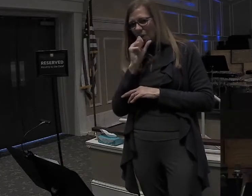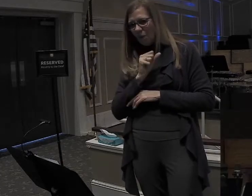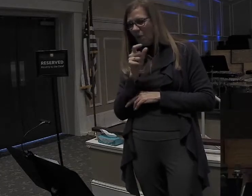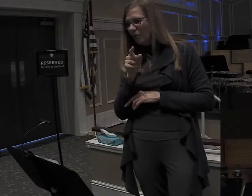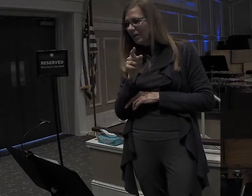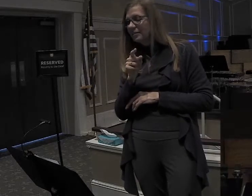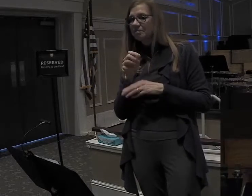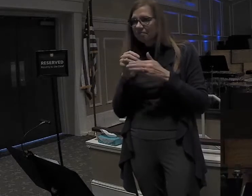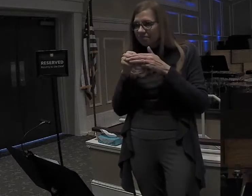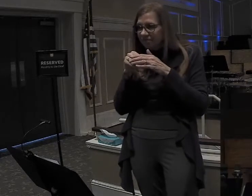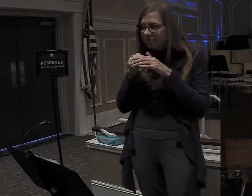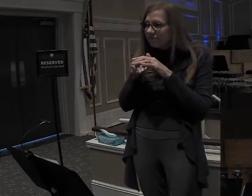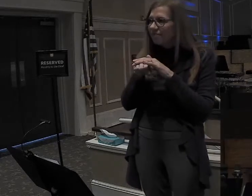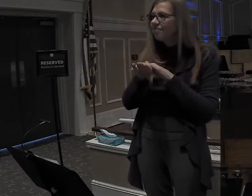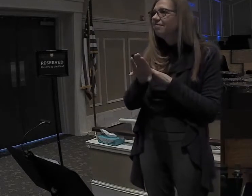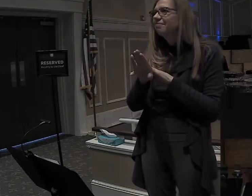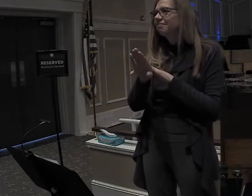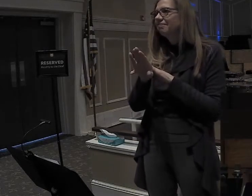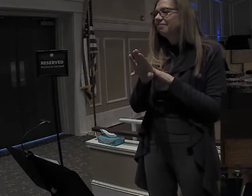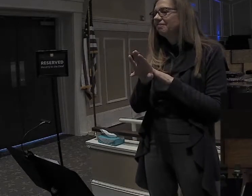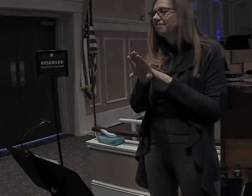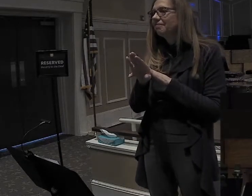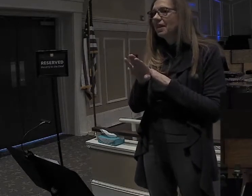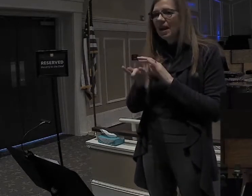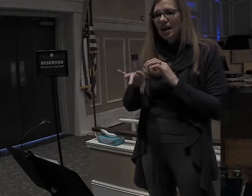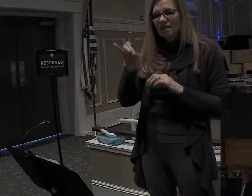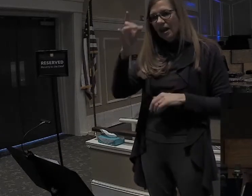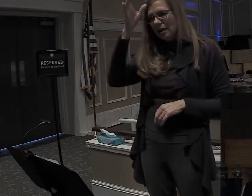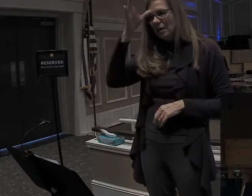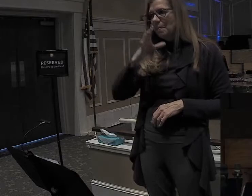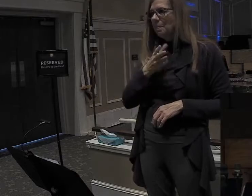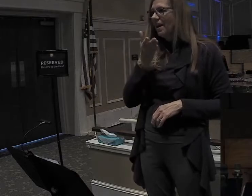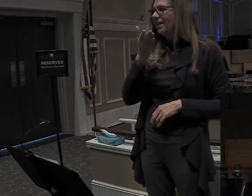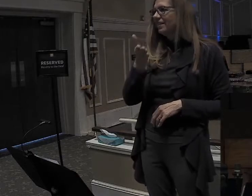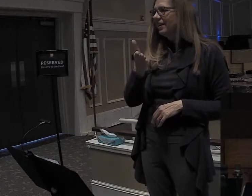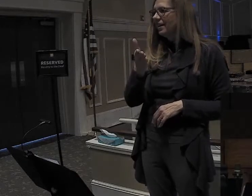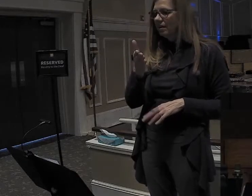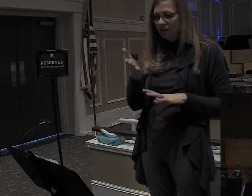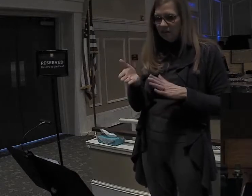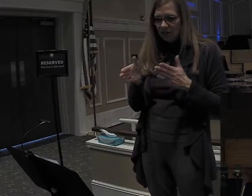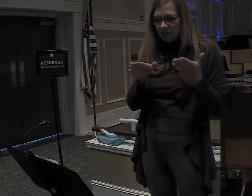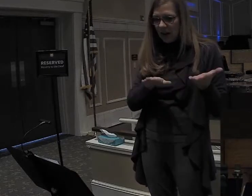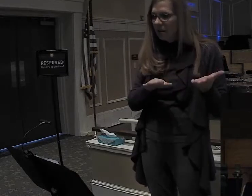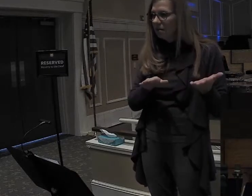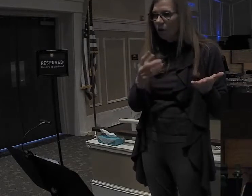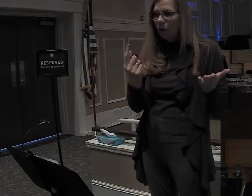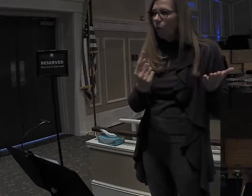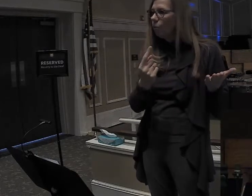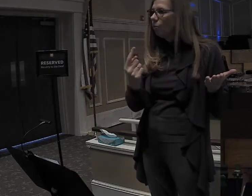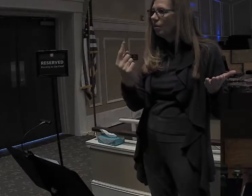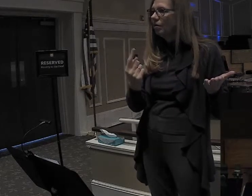And they went inside to find a man who'd passed away all by himself.